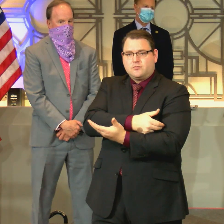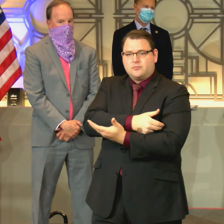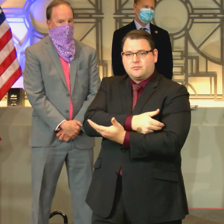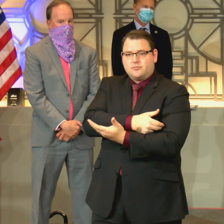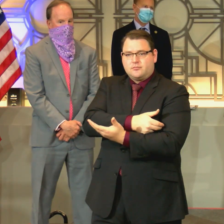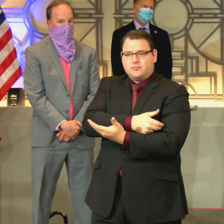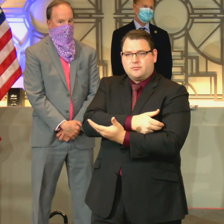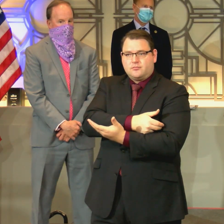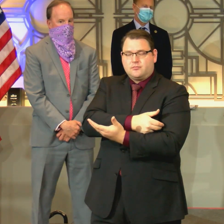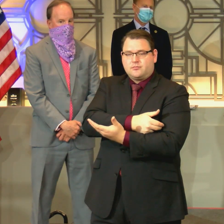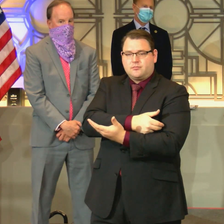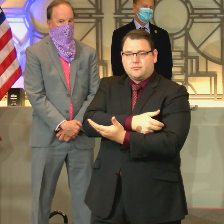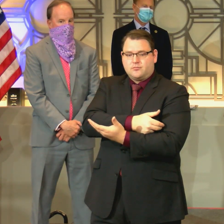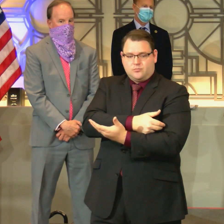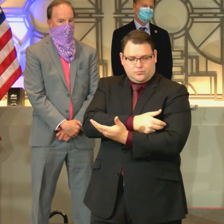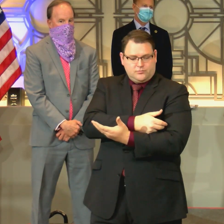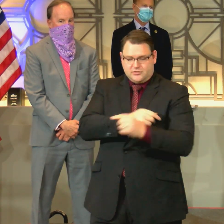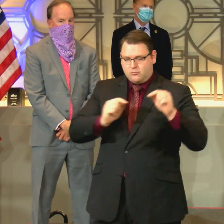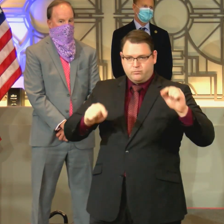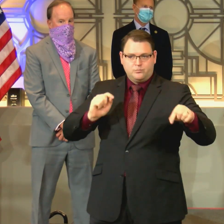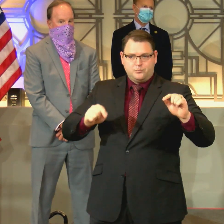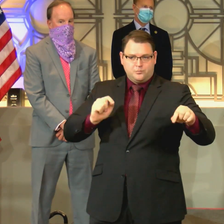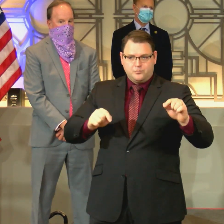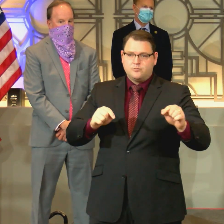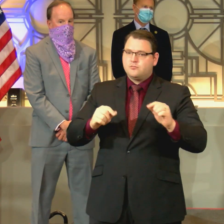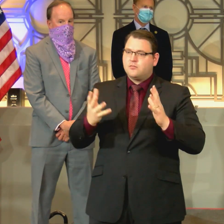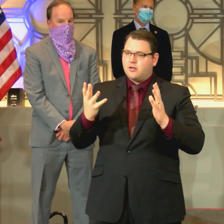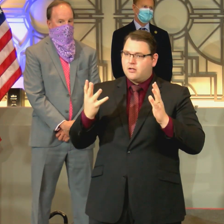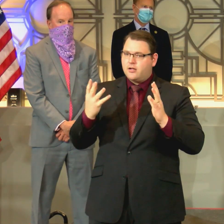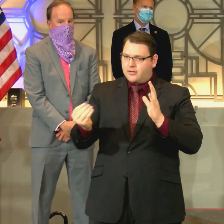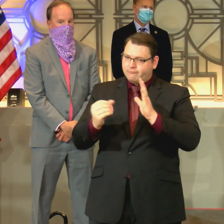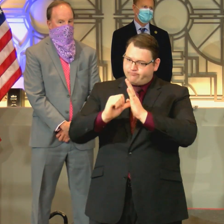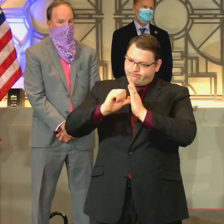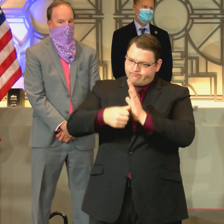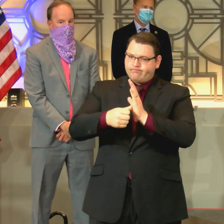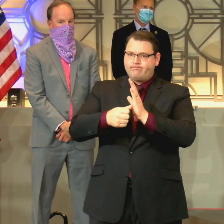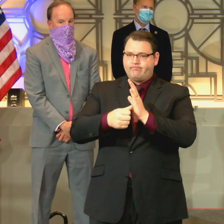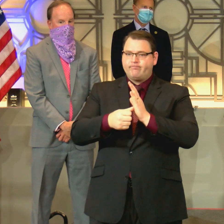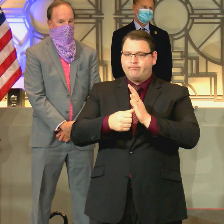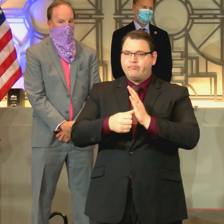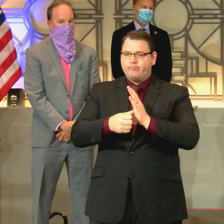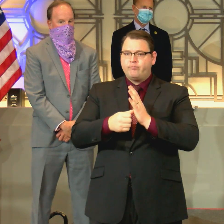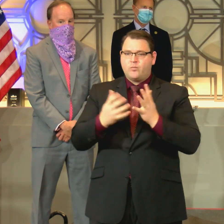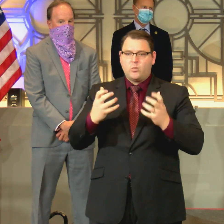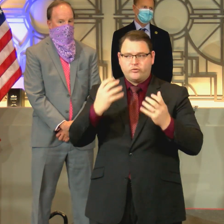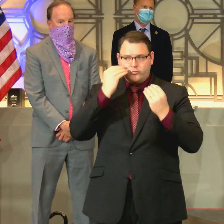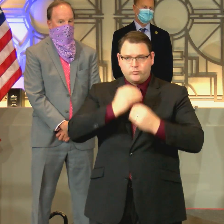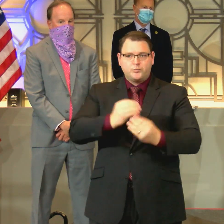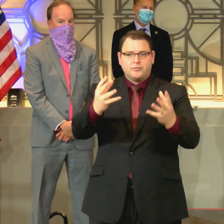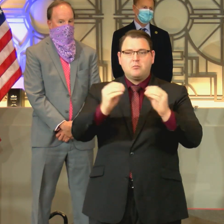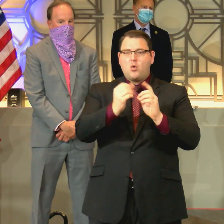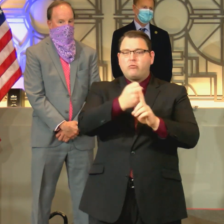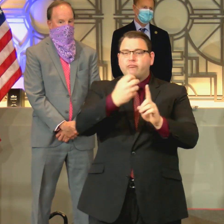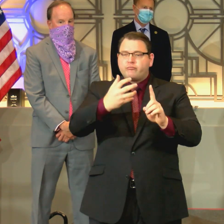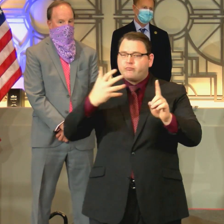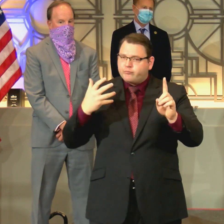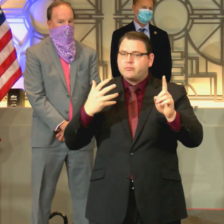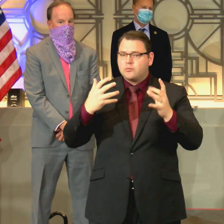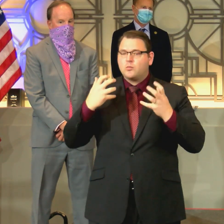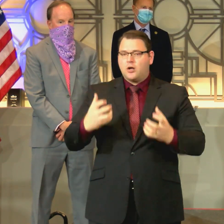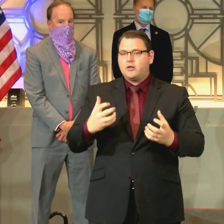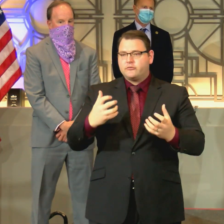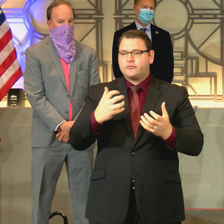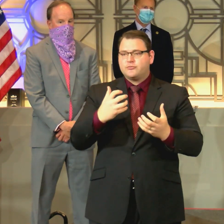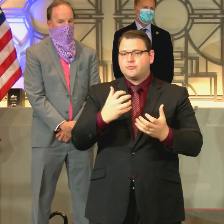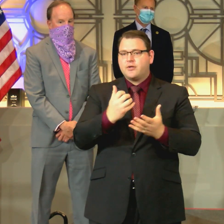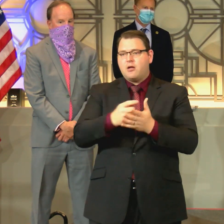total number. So again, just trying to drill down a little bit more to kind of provide you with a little bit more information on the numbers that we are